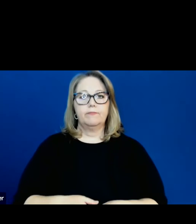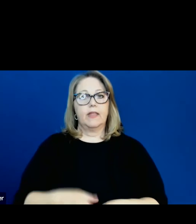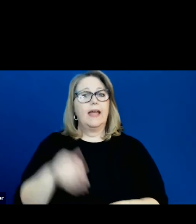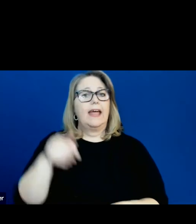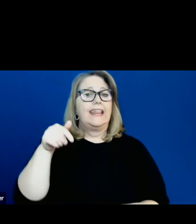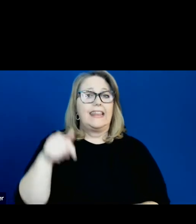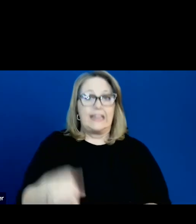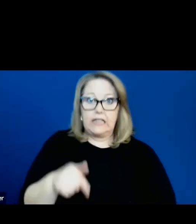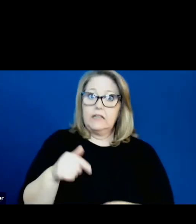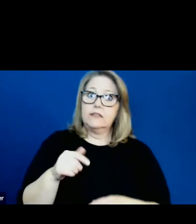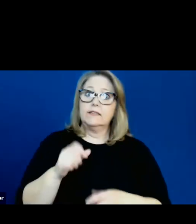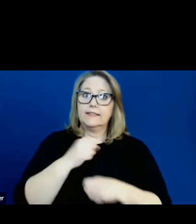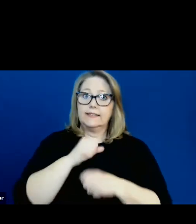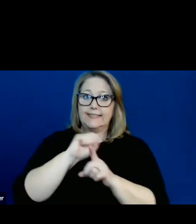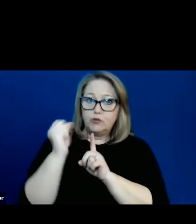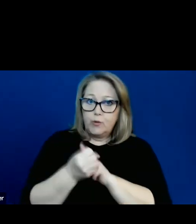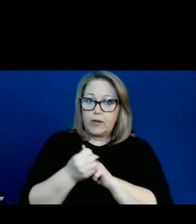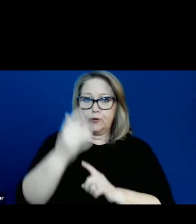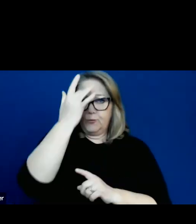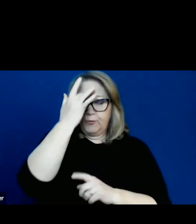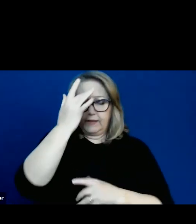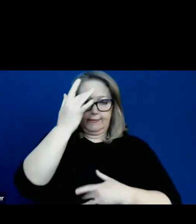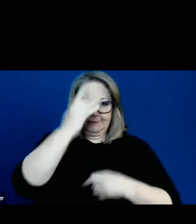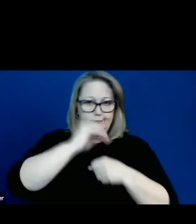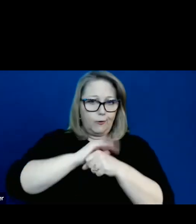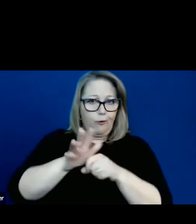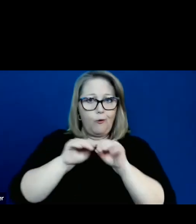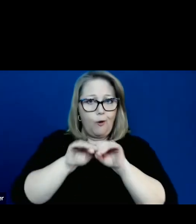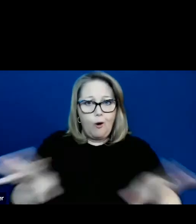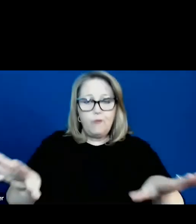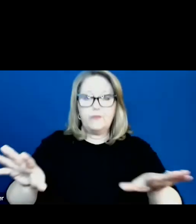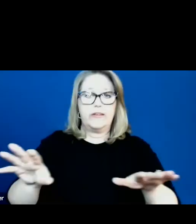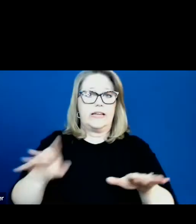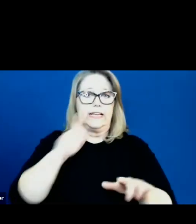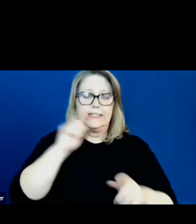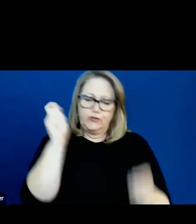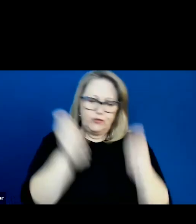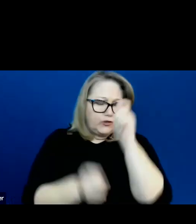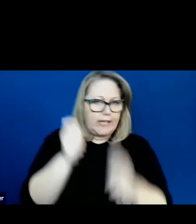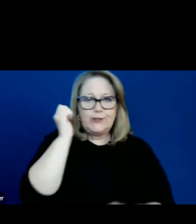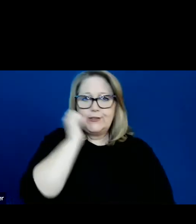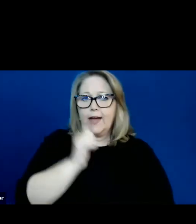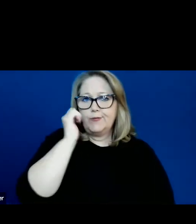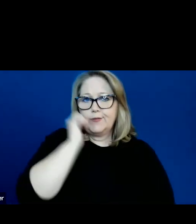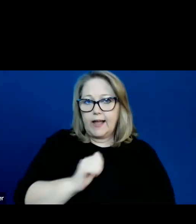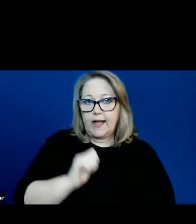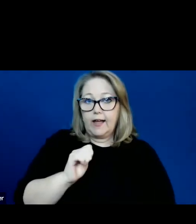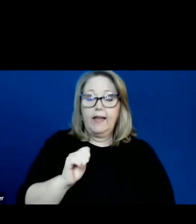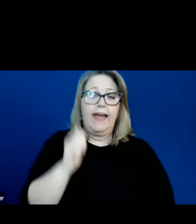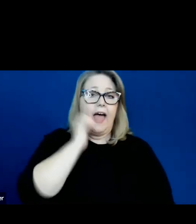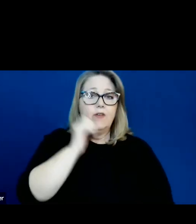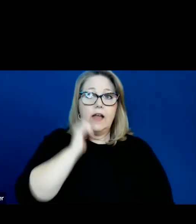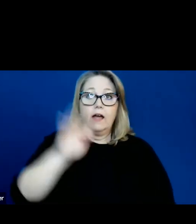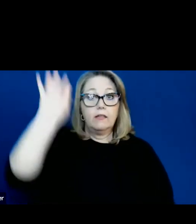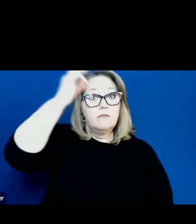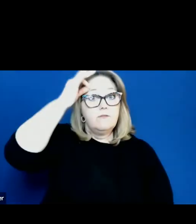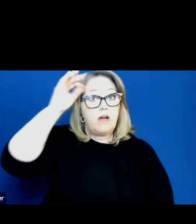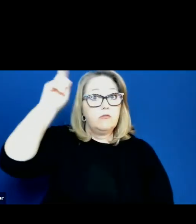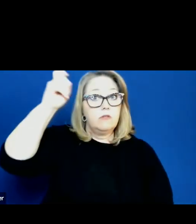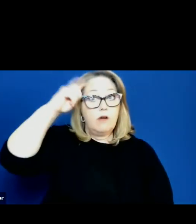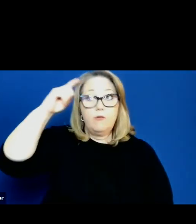and fluid situation, and we learn more and more from the federal government each day about this vaccine rollout. We're being as